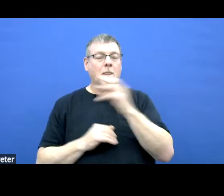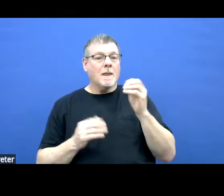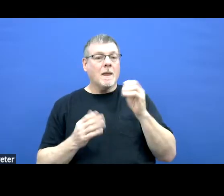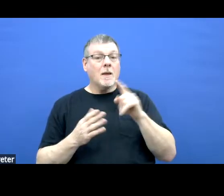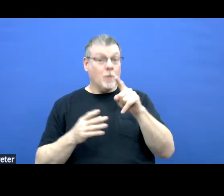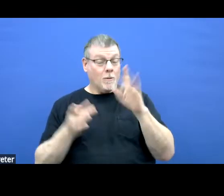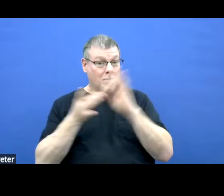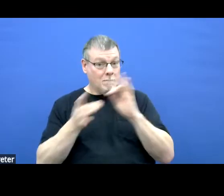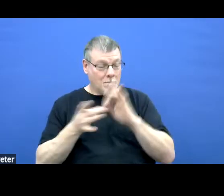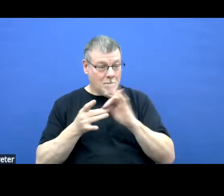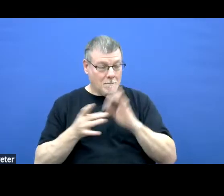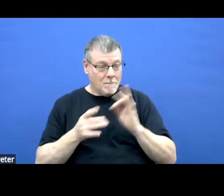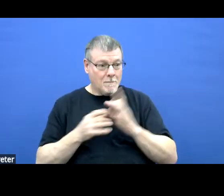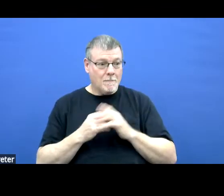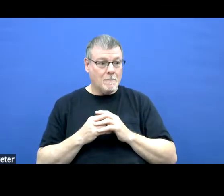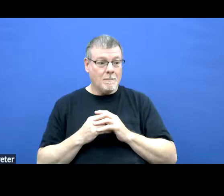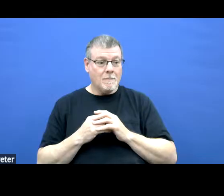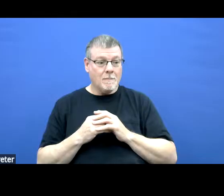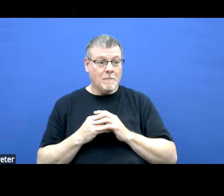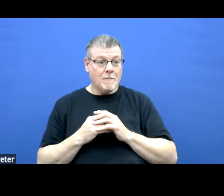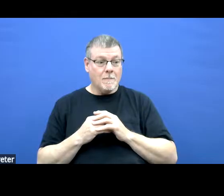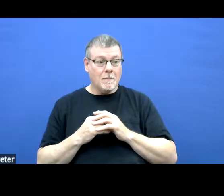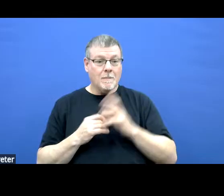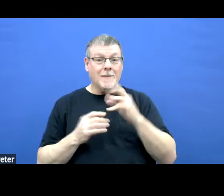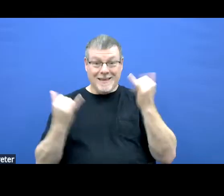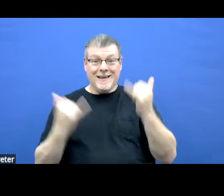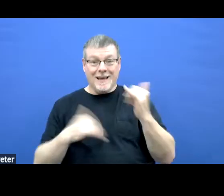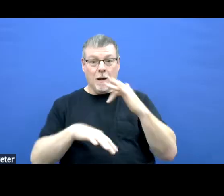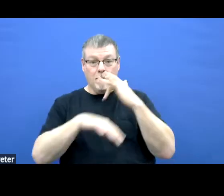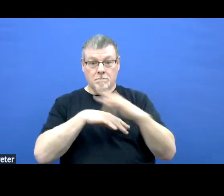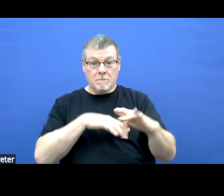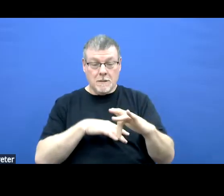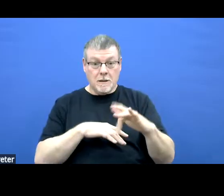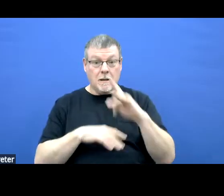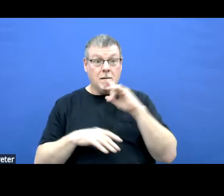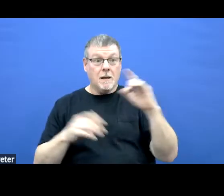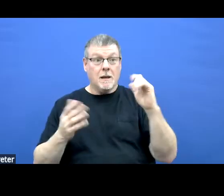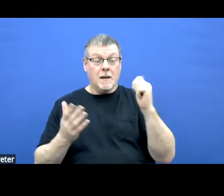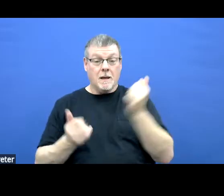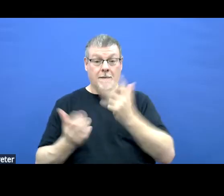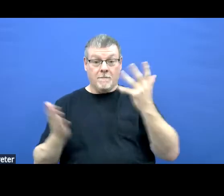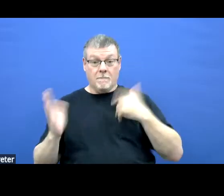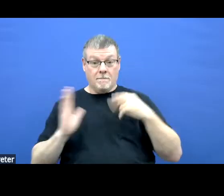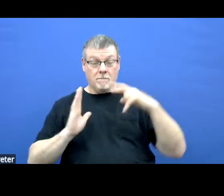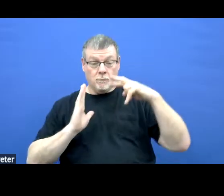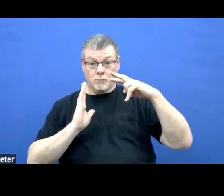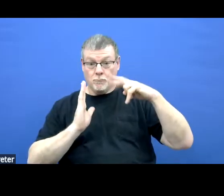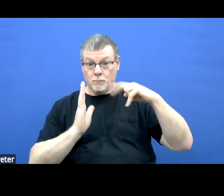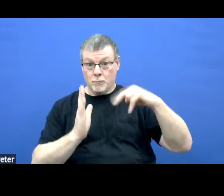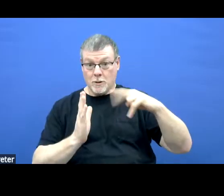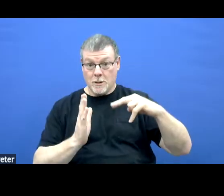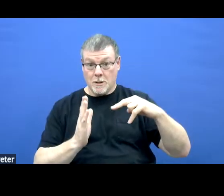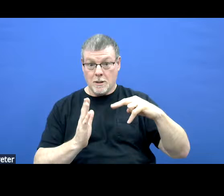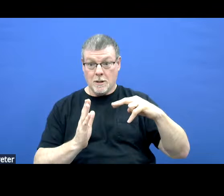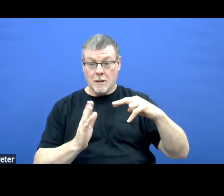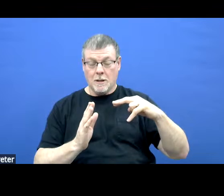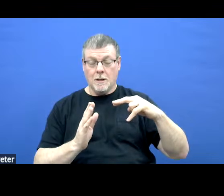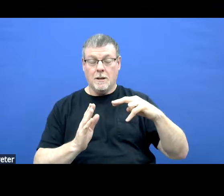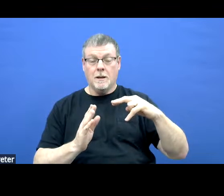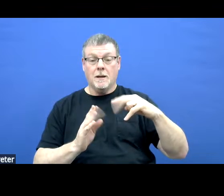several times that it's now vacant. Is everything I read that the tenants that were in there